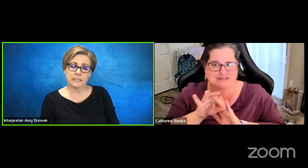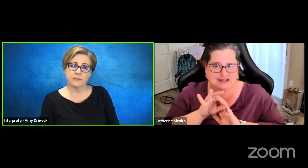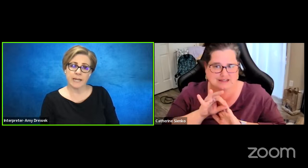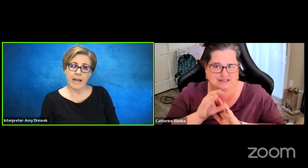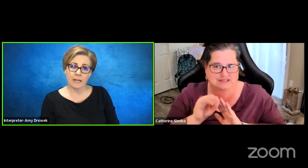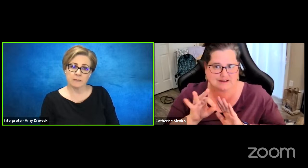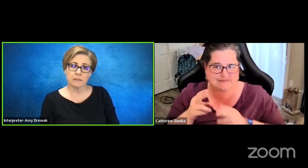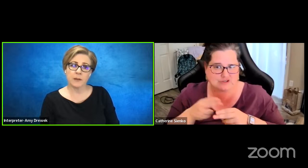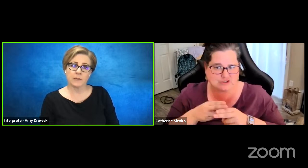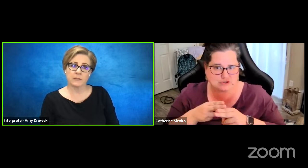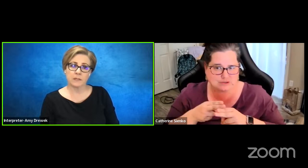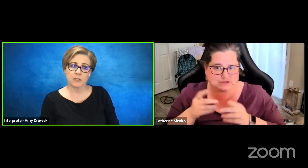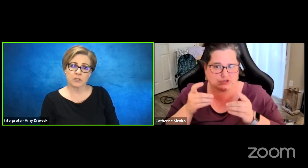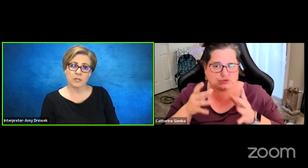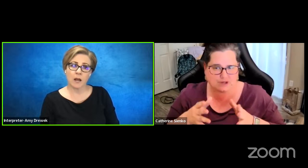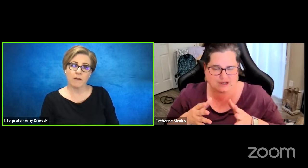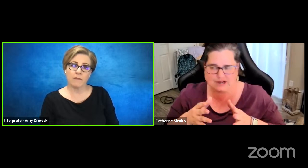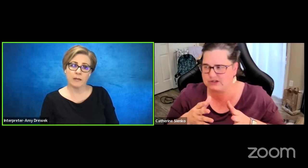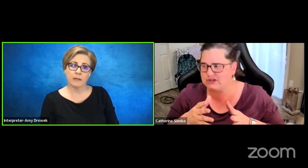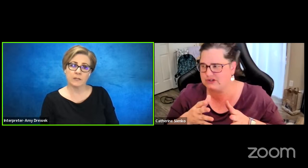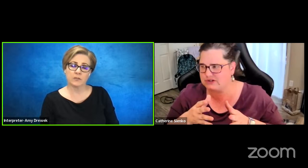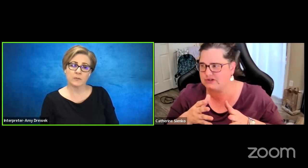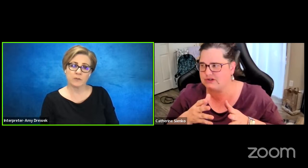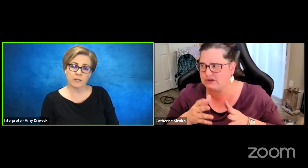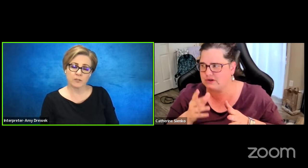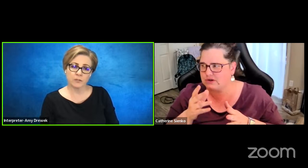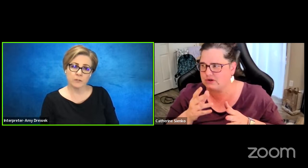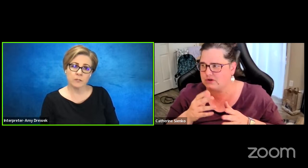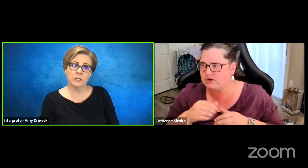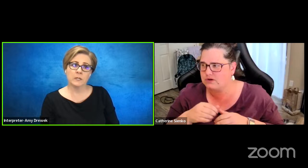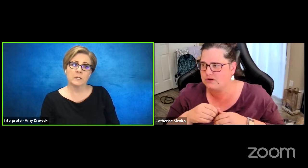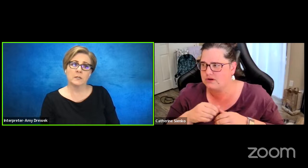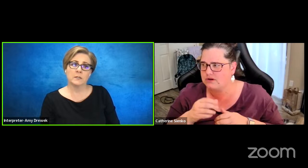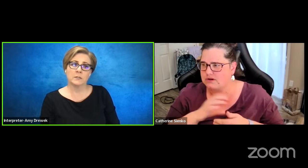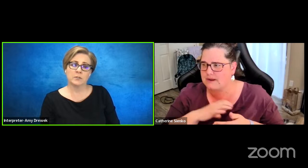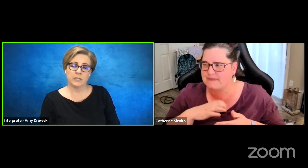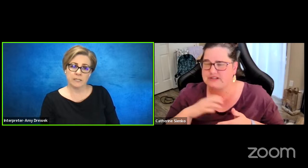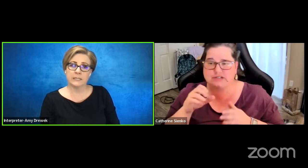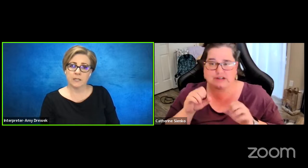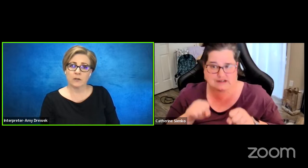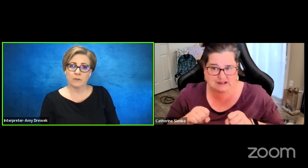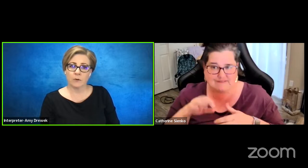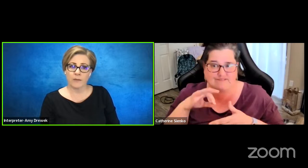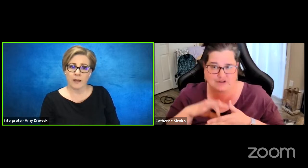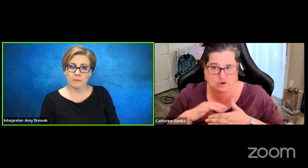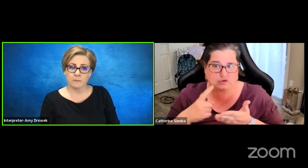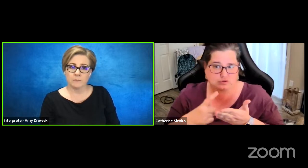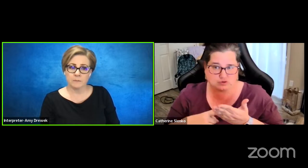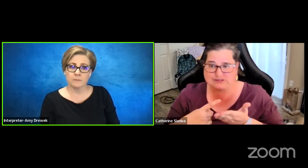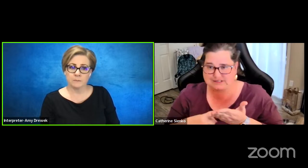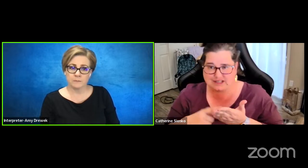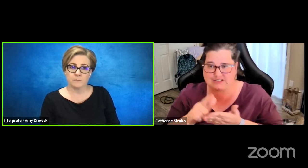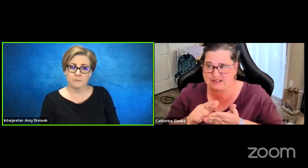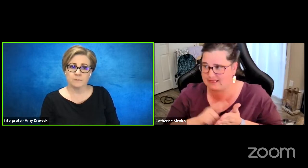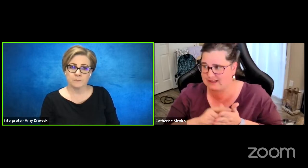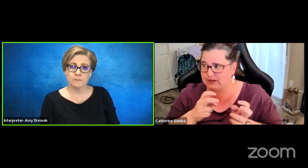legal questions that need to be asked about the selection of an interim director, she is here for